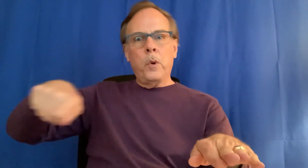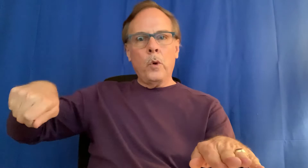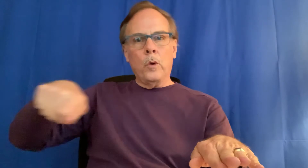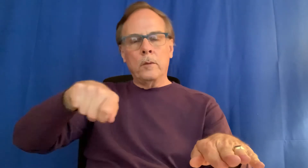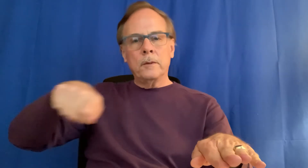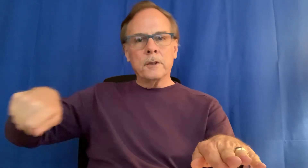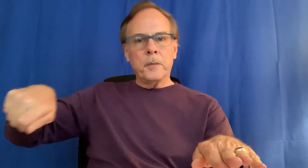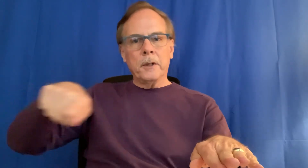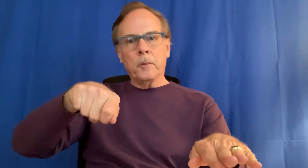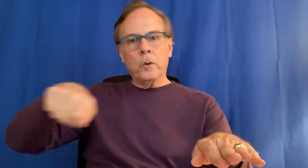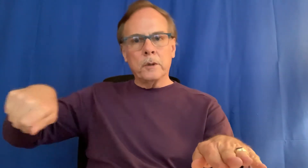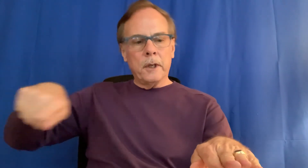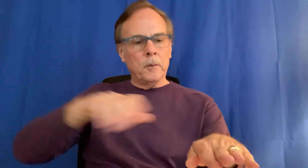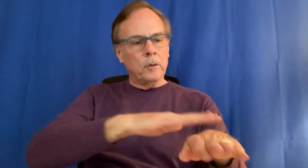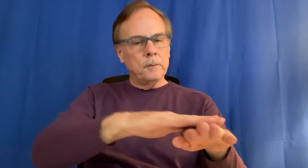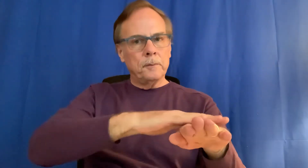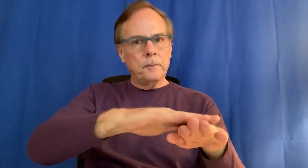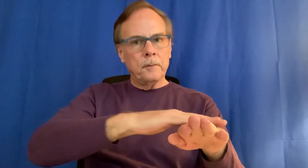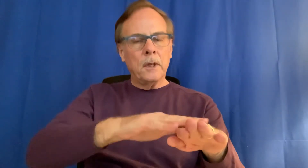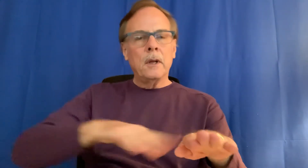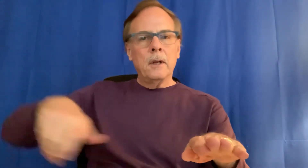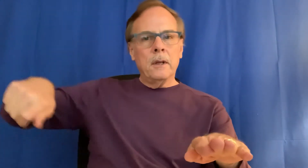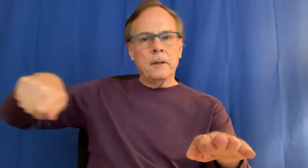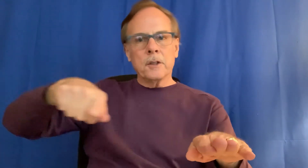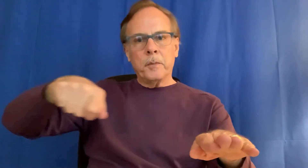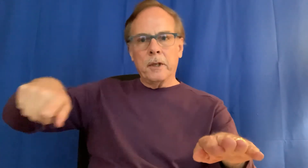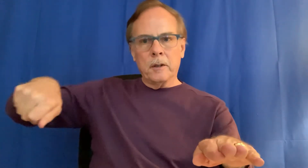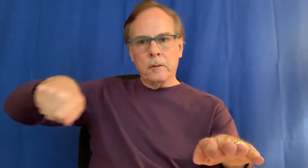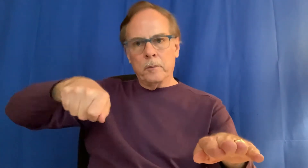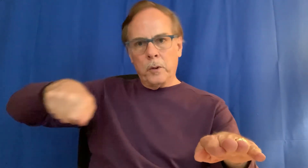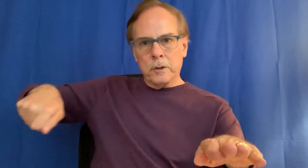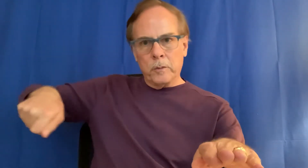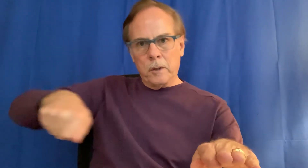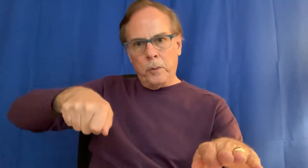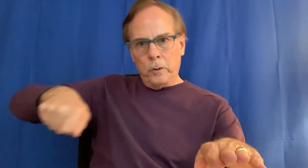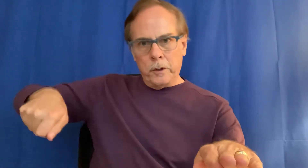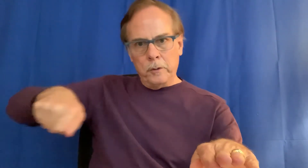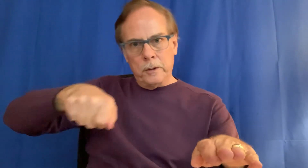Pool, this being the pool table, and this being the person with the pool cue stick.